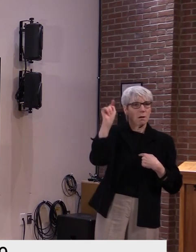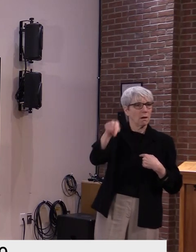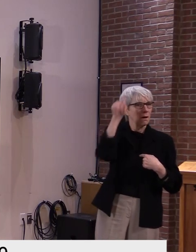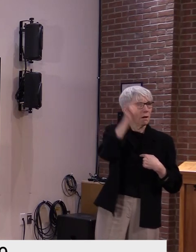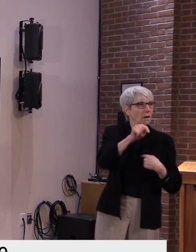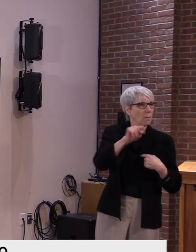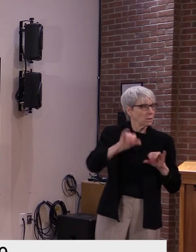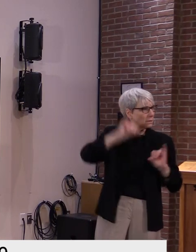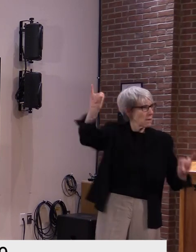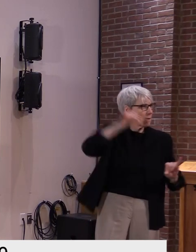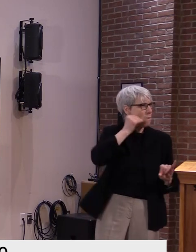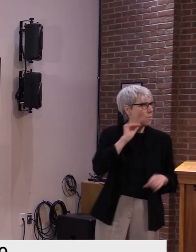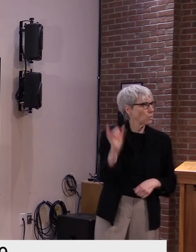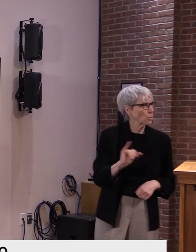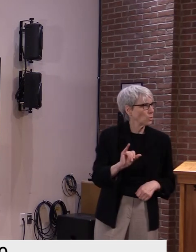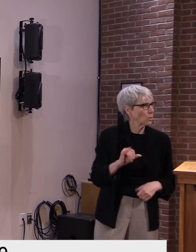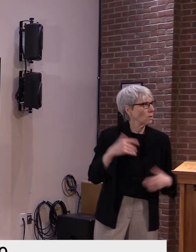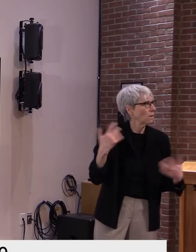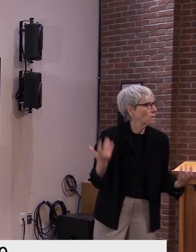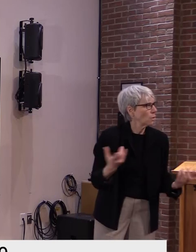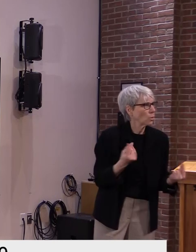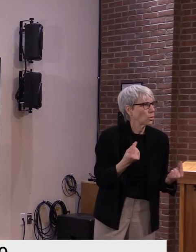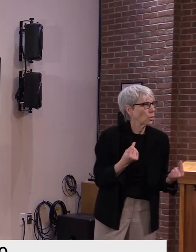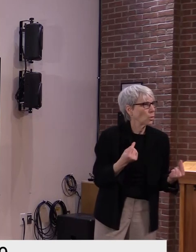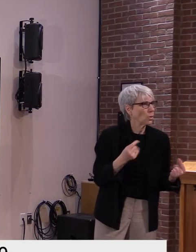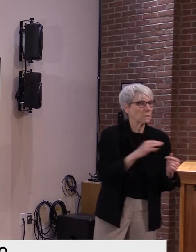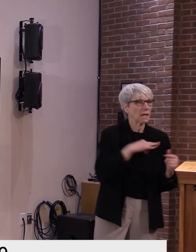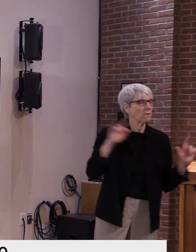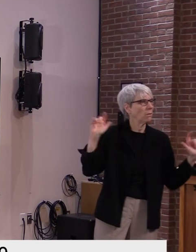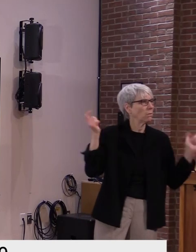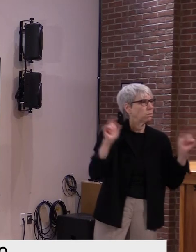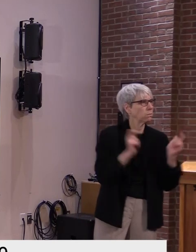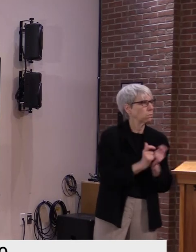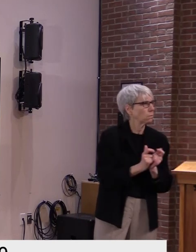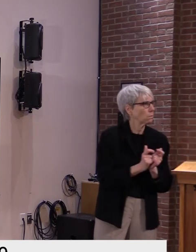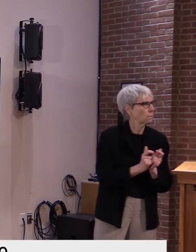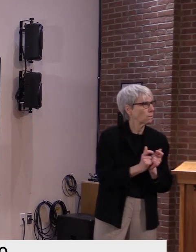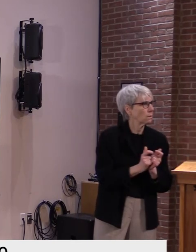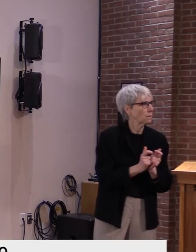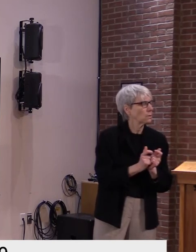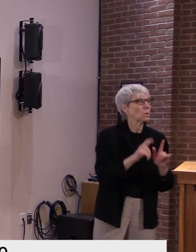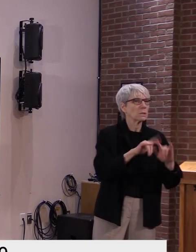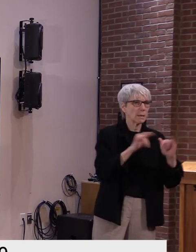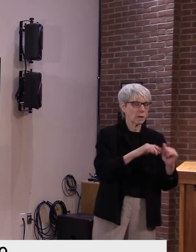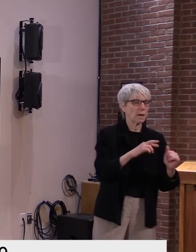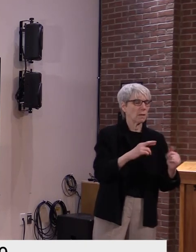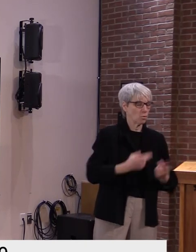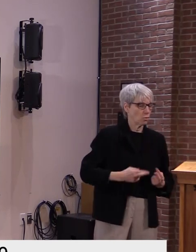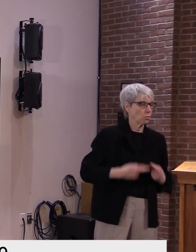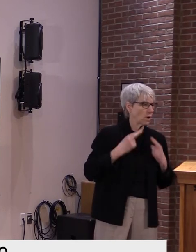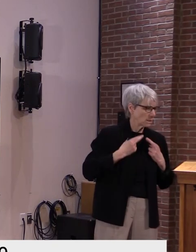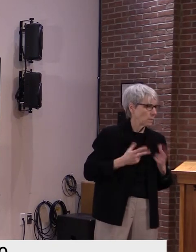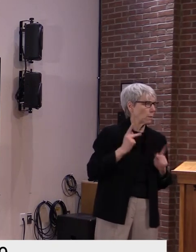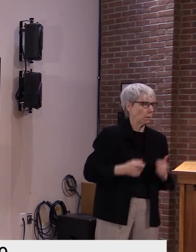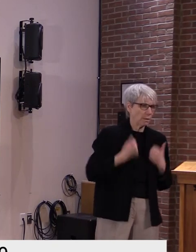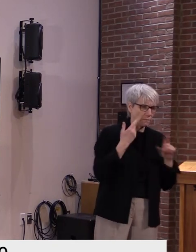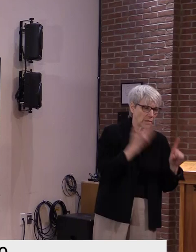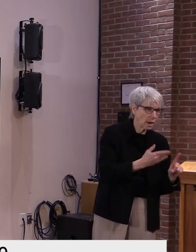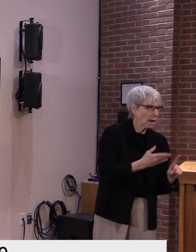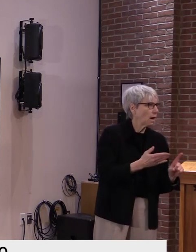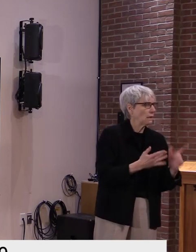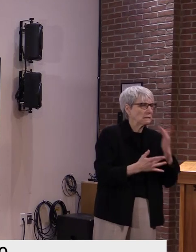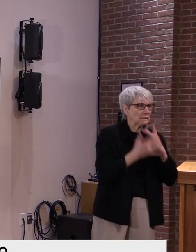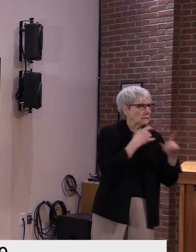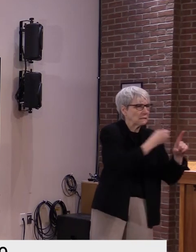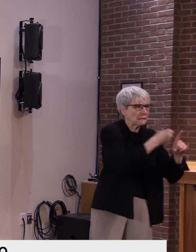to cohort both patients and staff at the same time in separate places. And